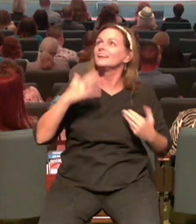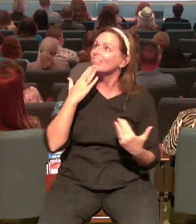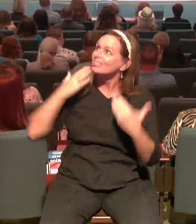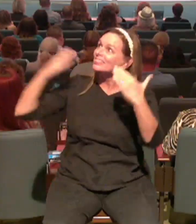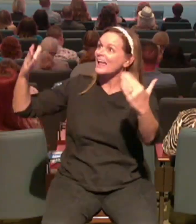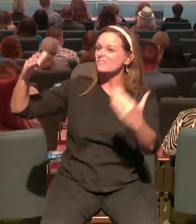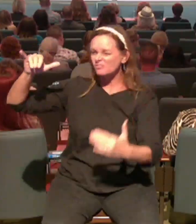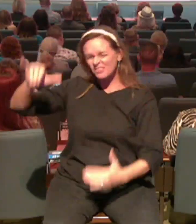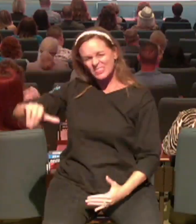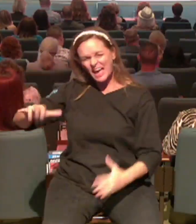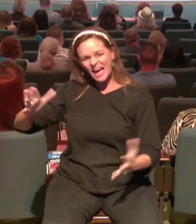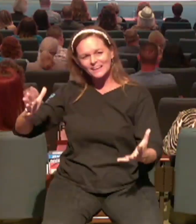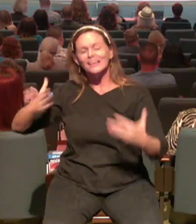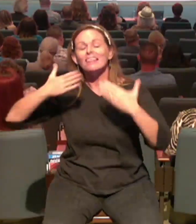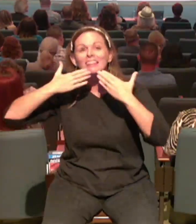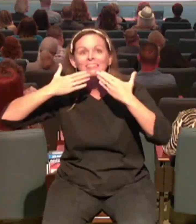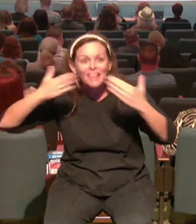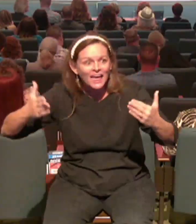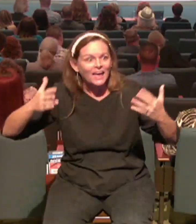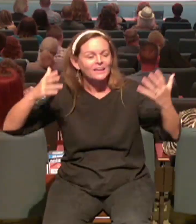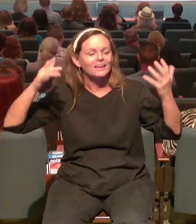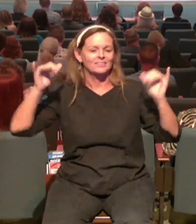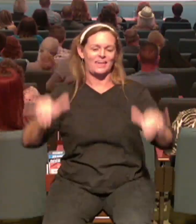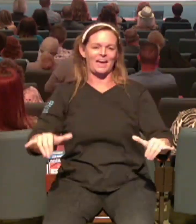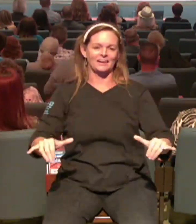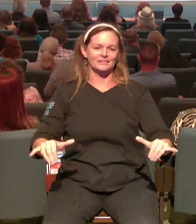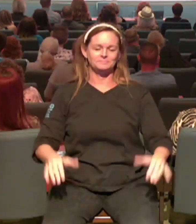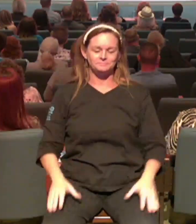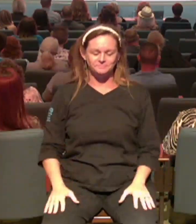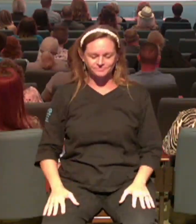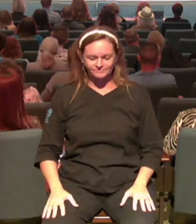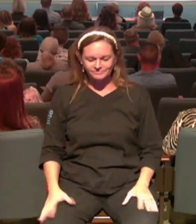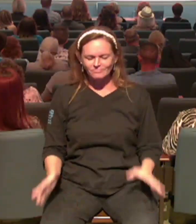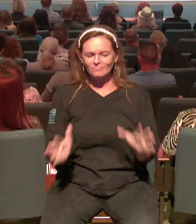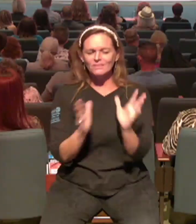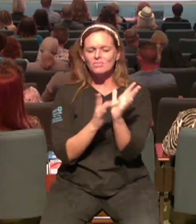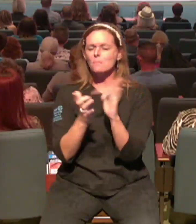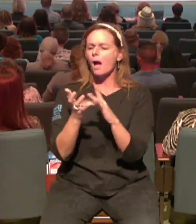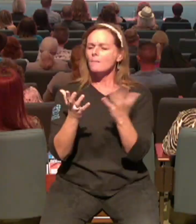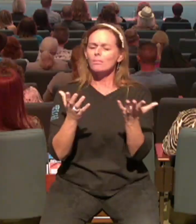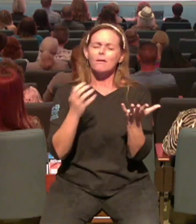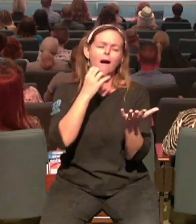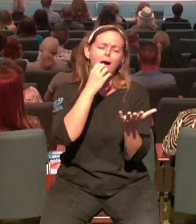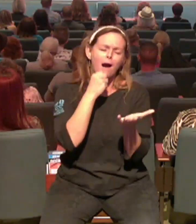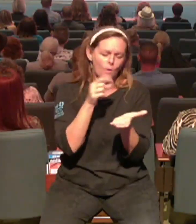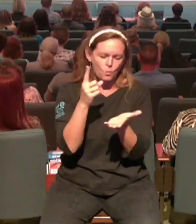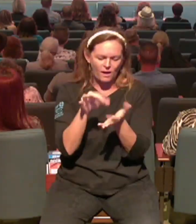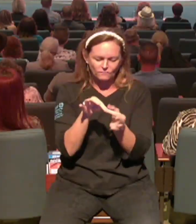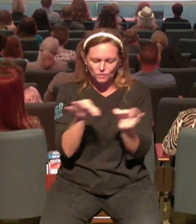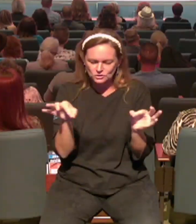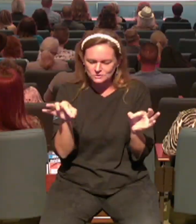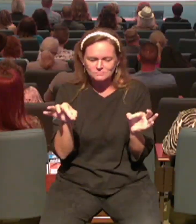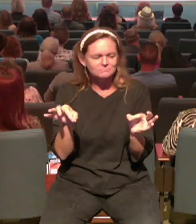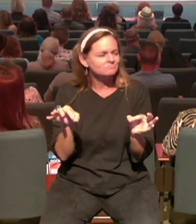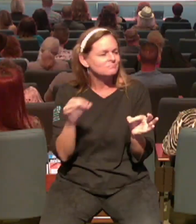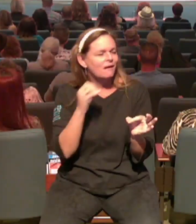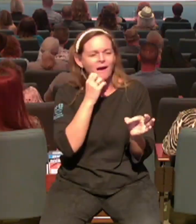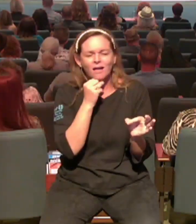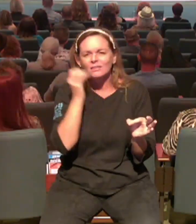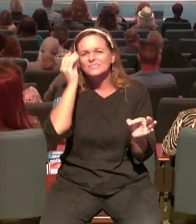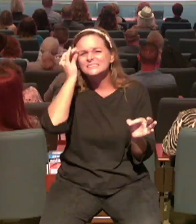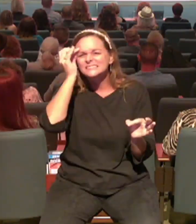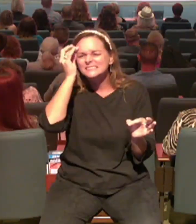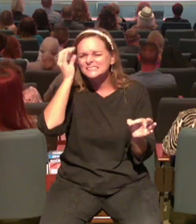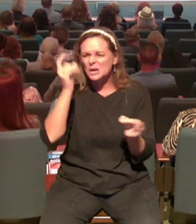already given us what we really need. There's a verse of scripture that I have been thinking about for the last